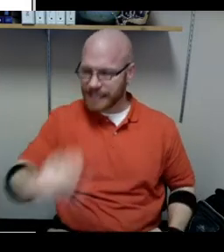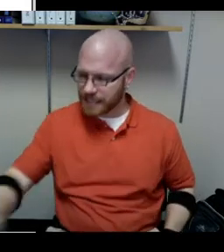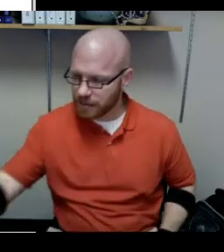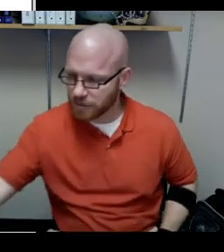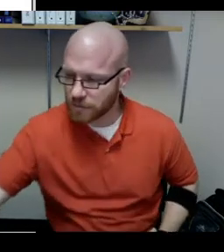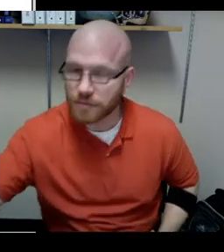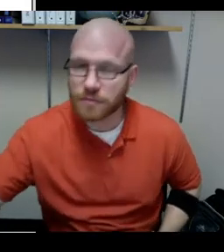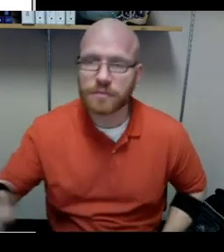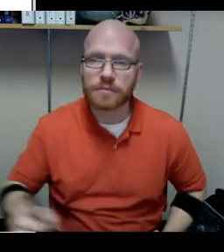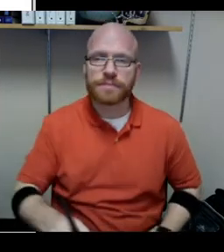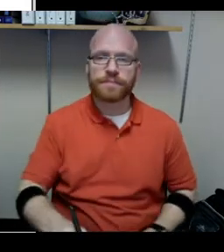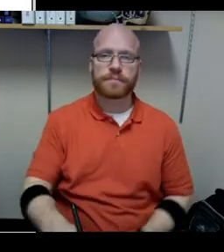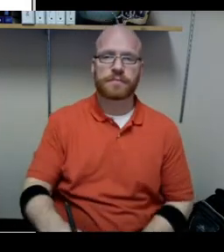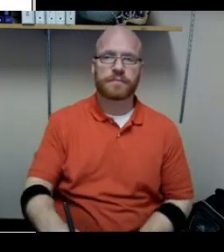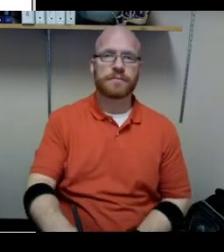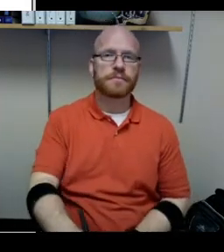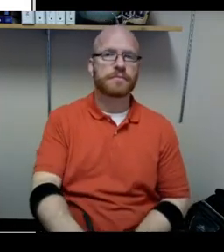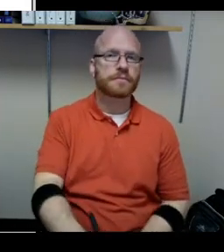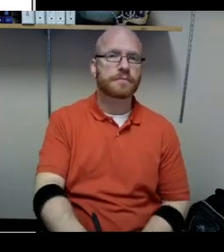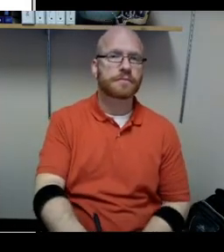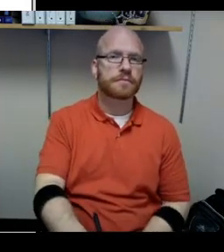is 6.